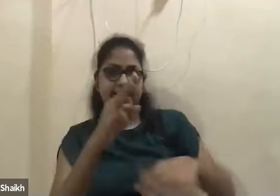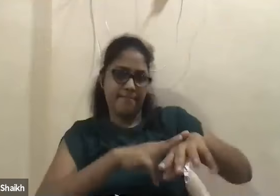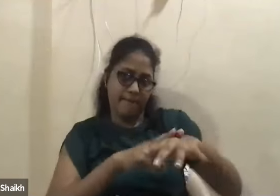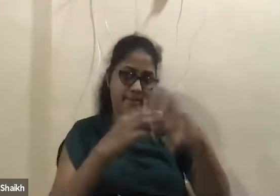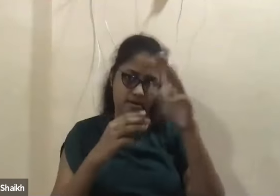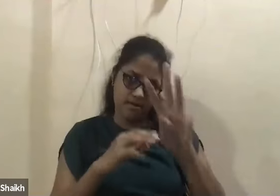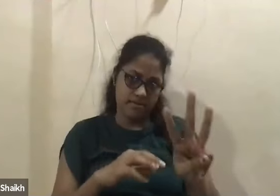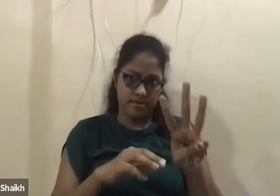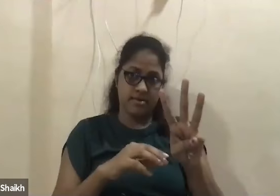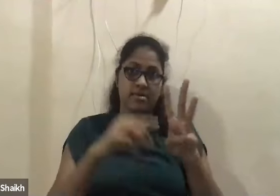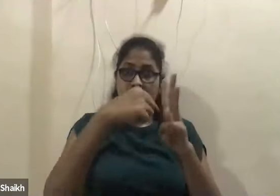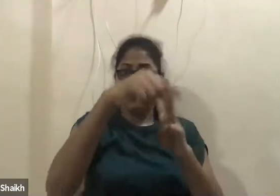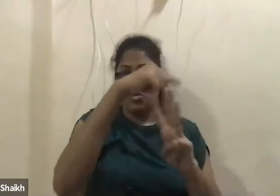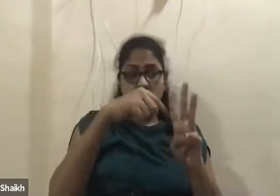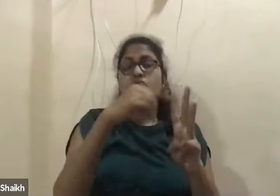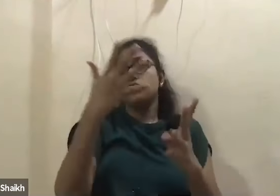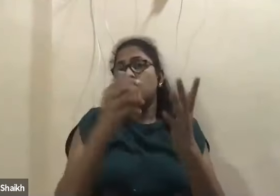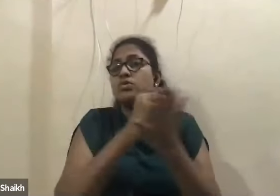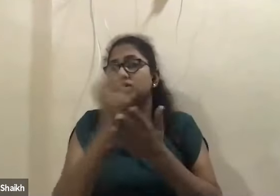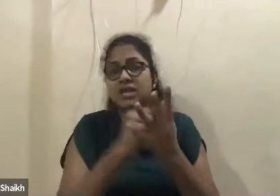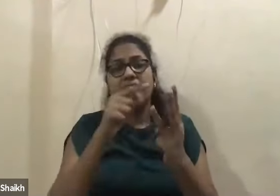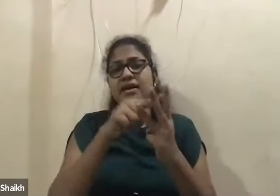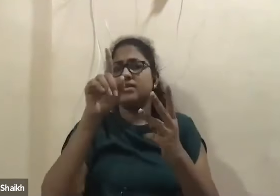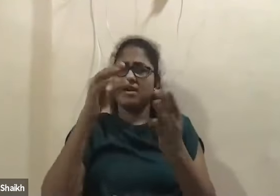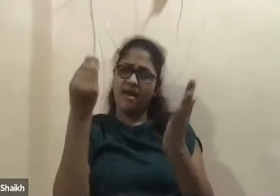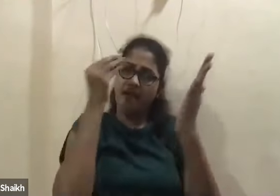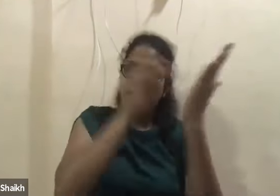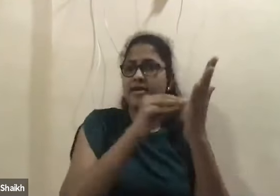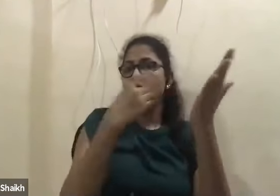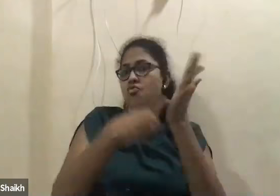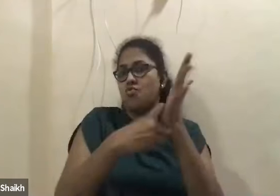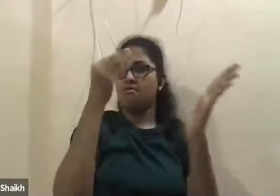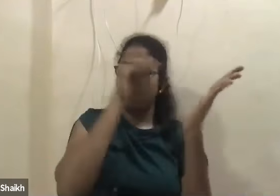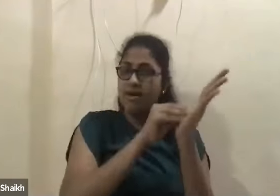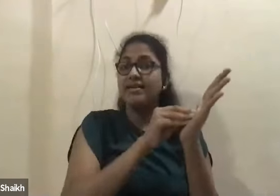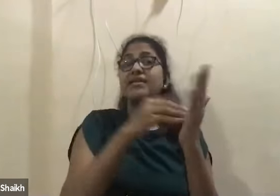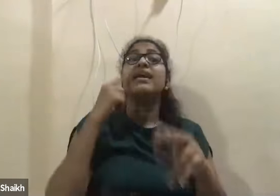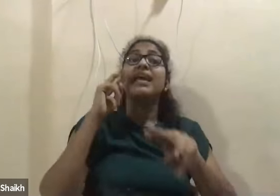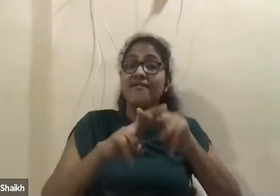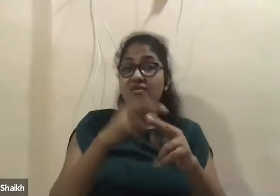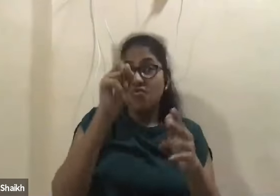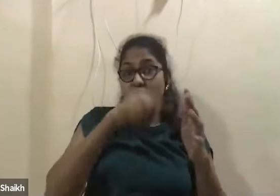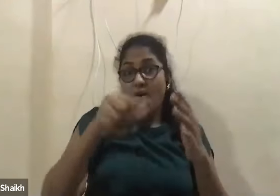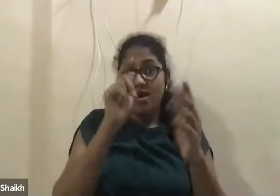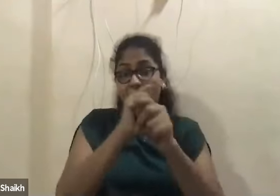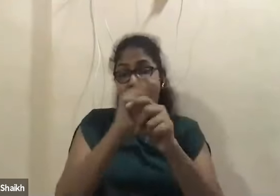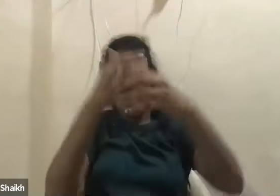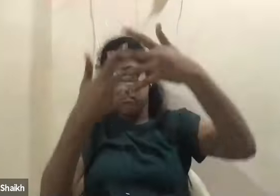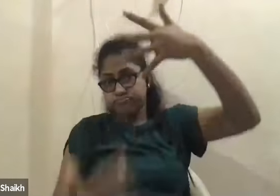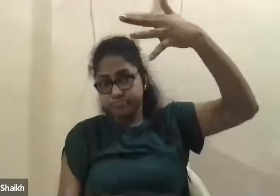you have a removal of trustee clause also. That if these things happen, then a trustee can be removed by the other 2 trustees